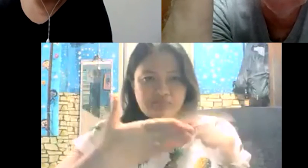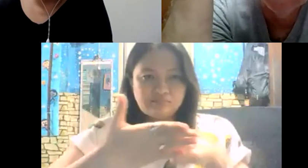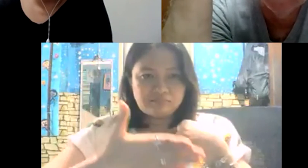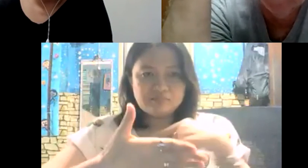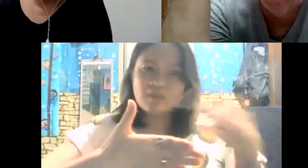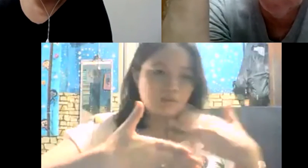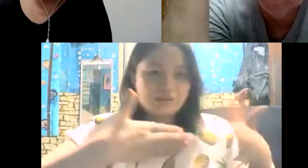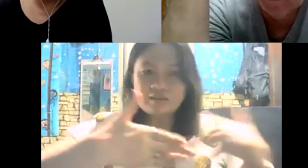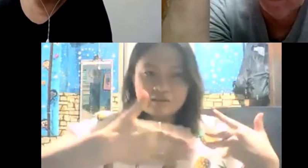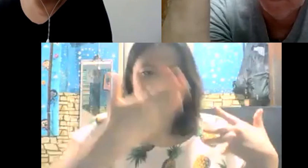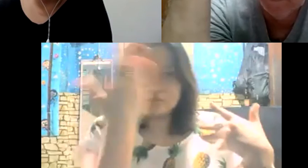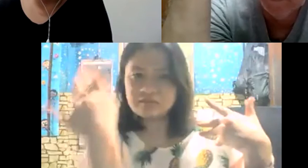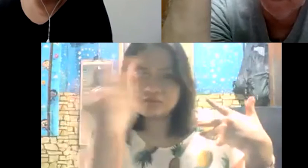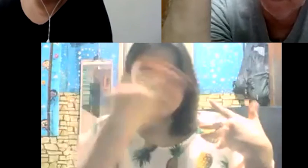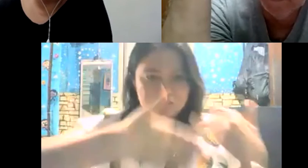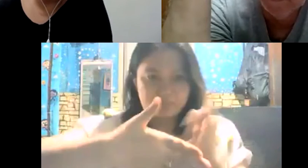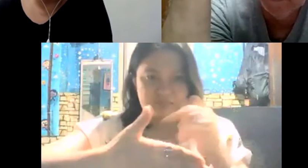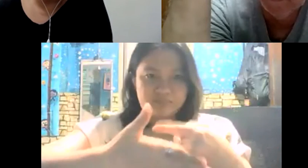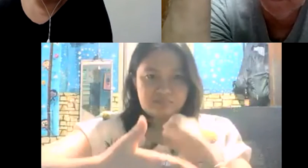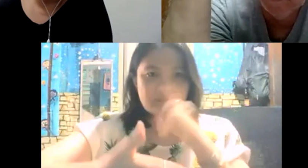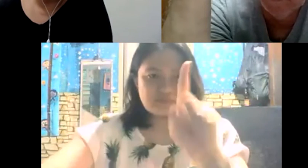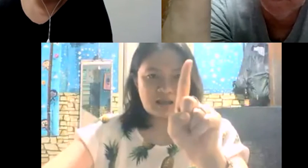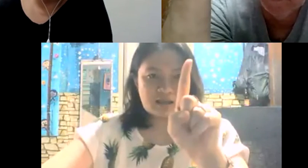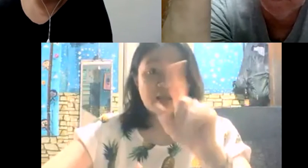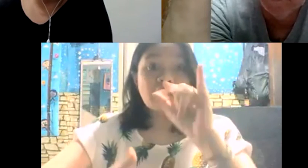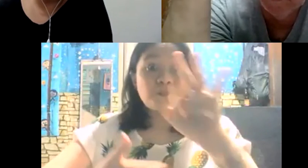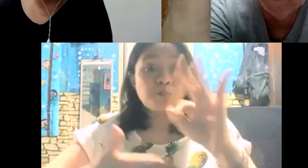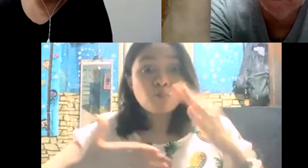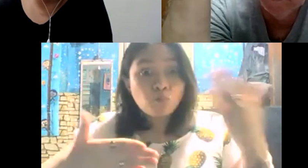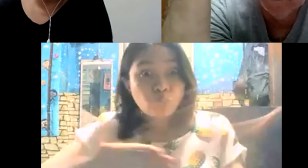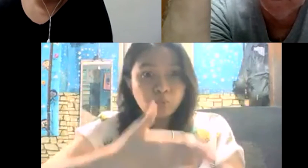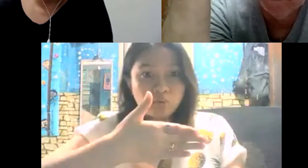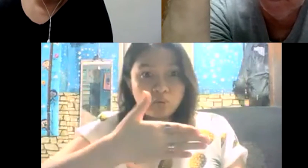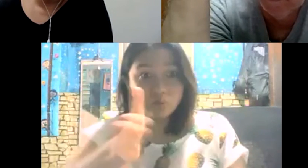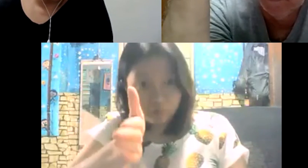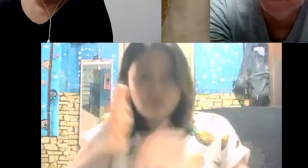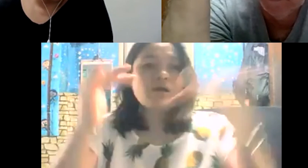use the S or no finger extended handshake, and then